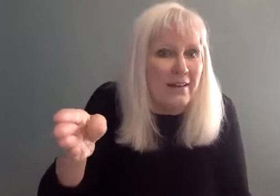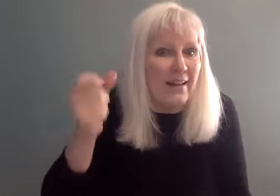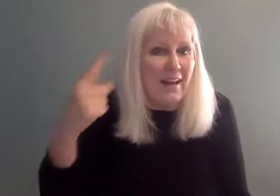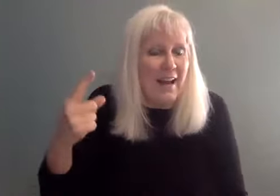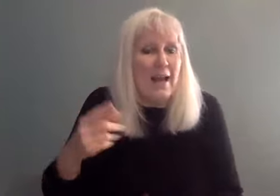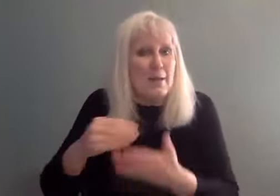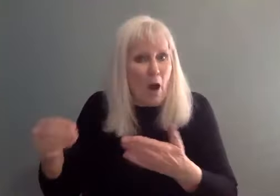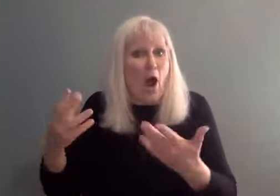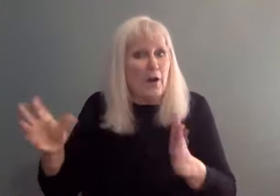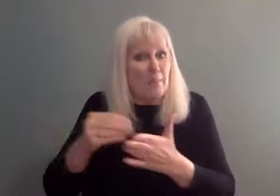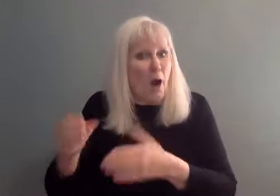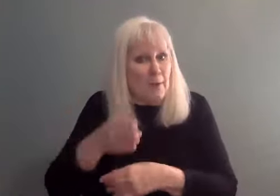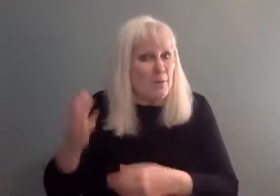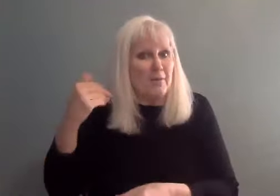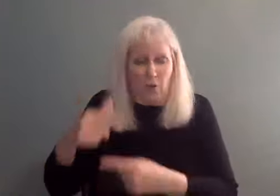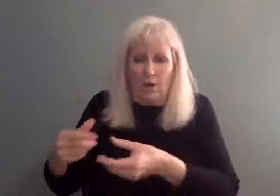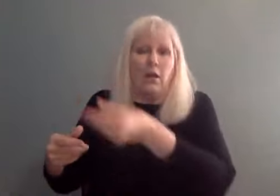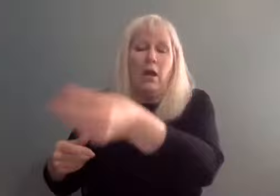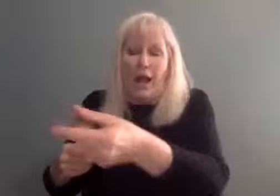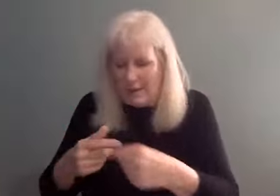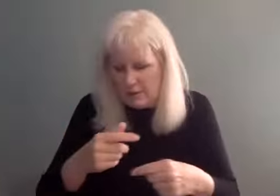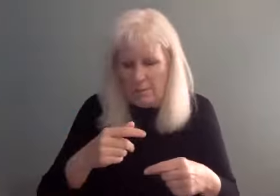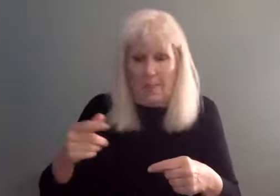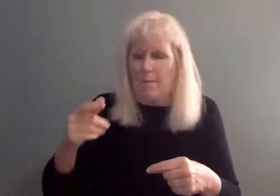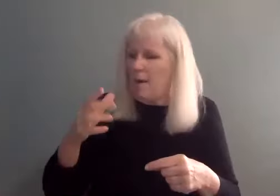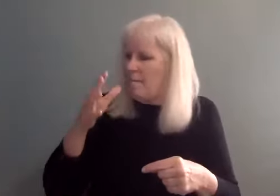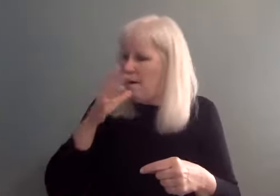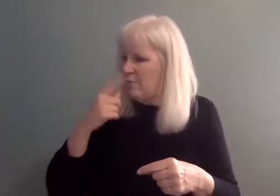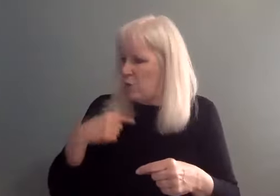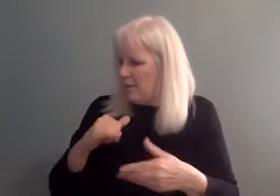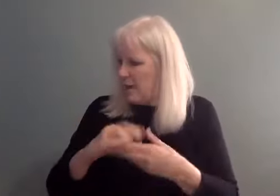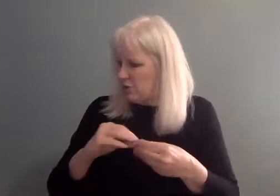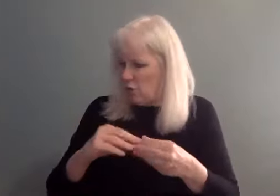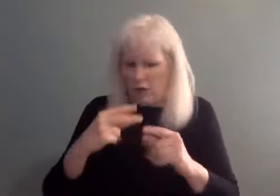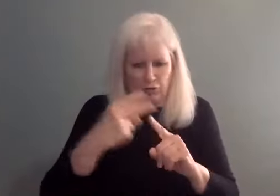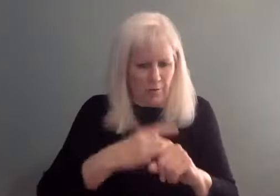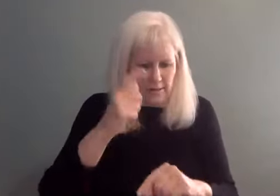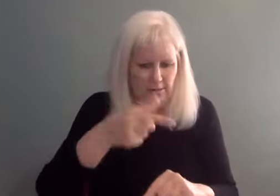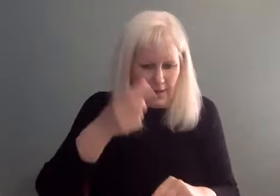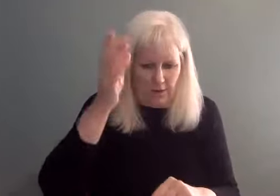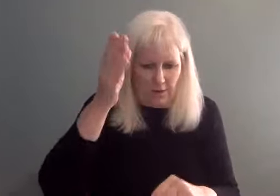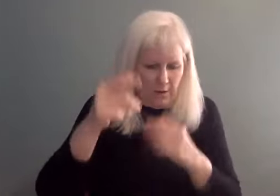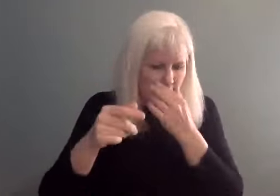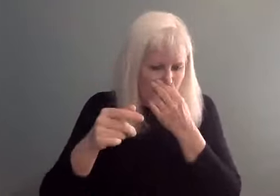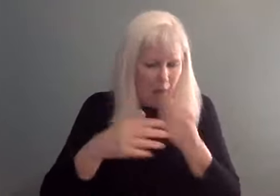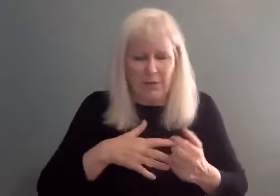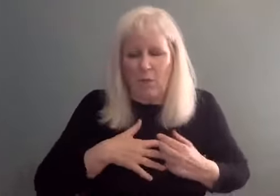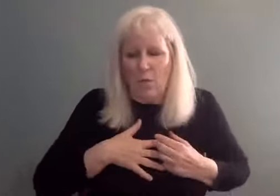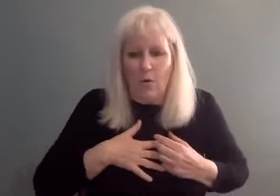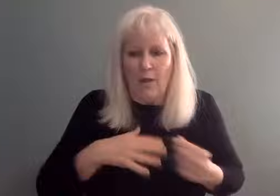And I was speaking in a meeting because my mother had told me that maybe 2 months later, and it was on my heart about the town drunk. And this girl came up to me and said,